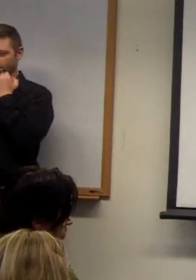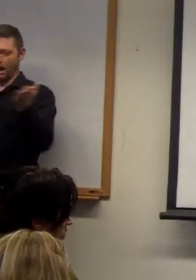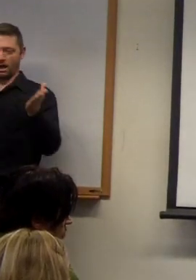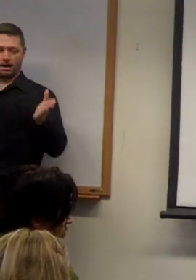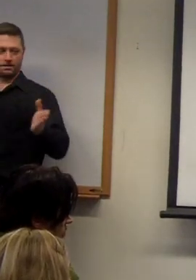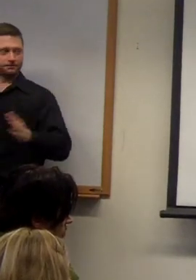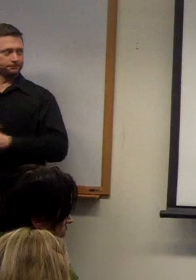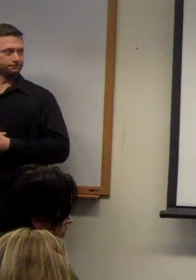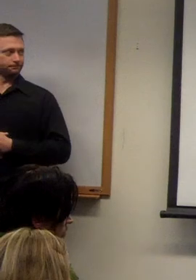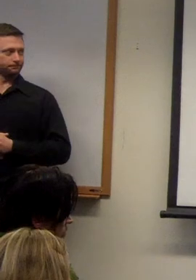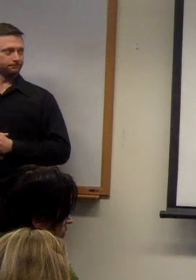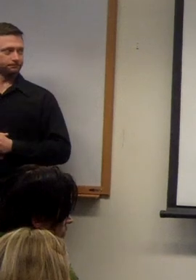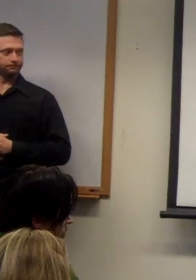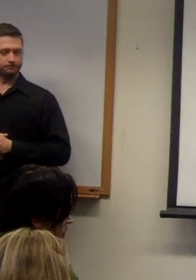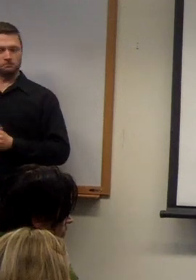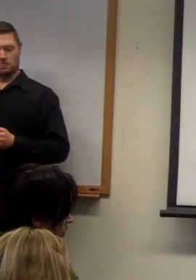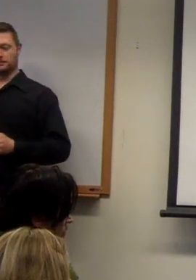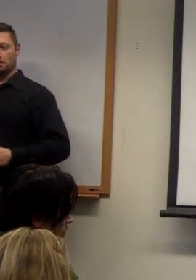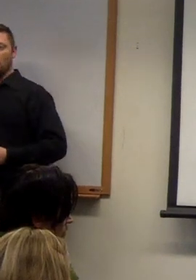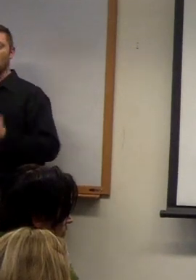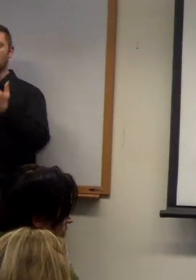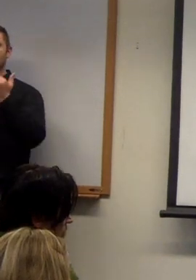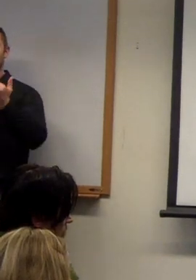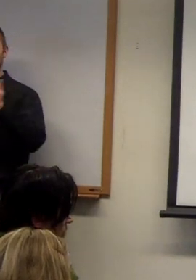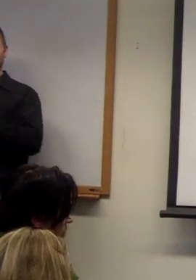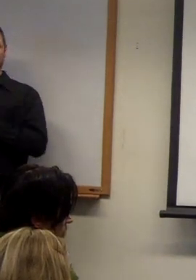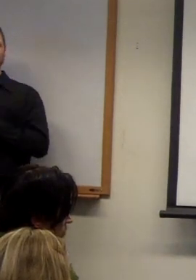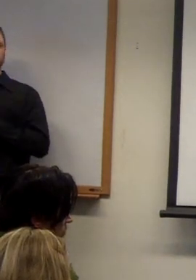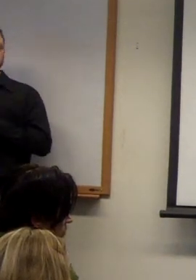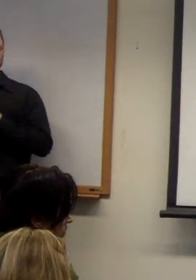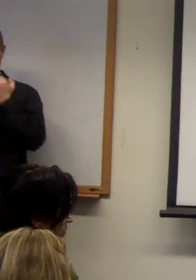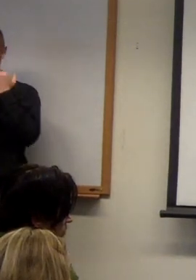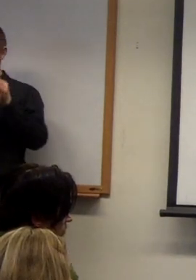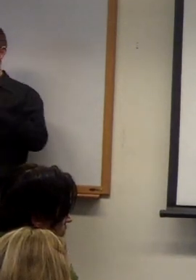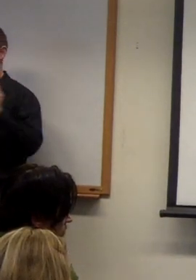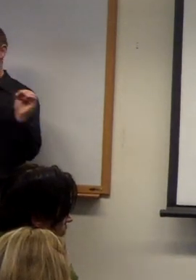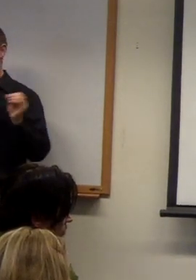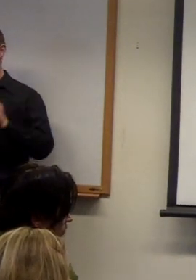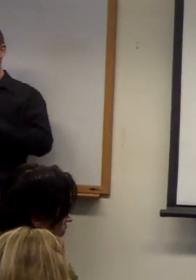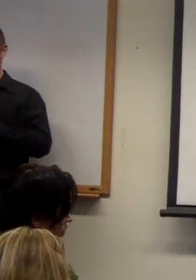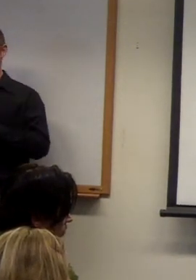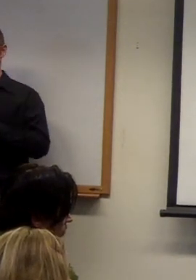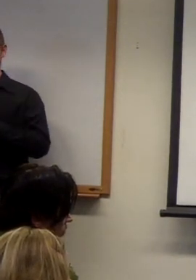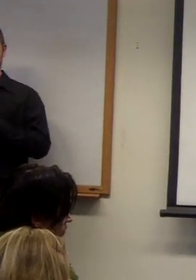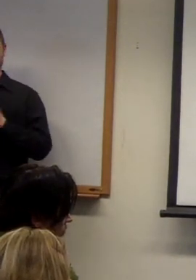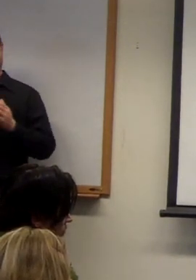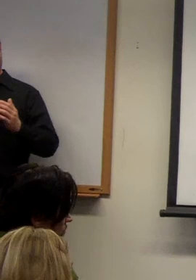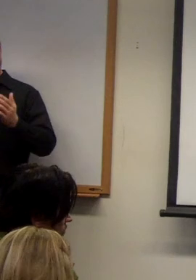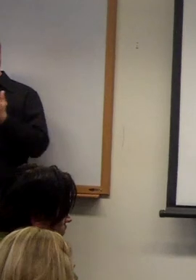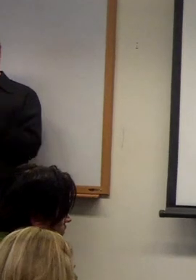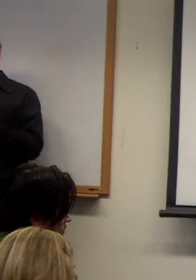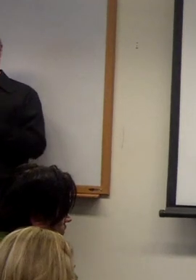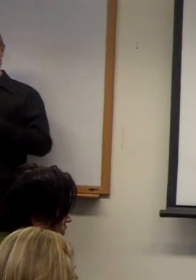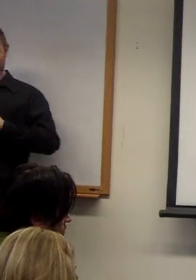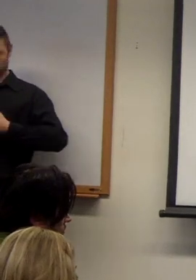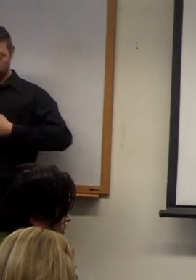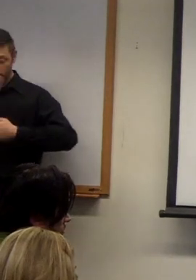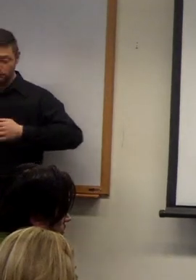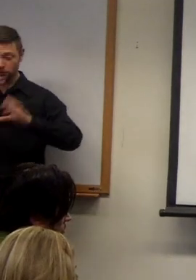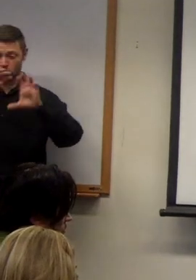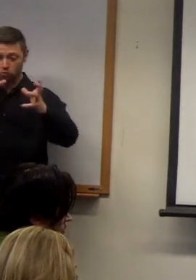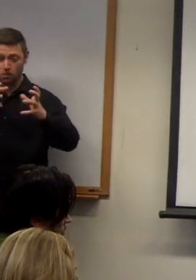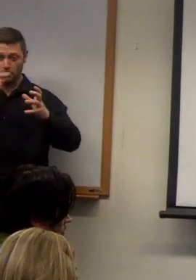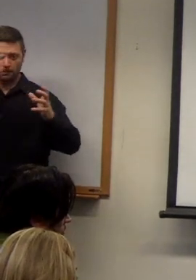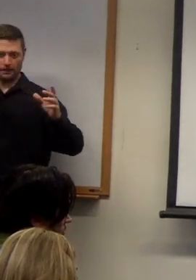assumption that no one gives a fuck about black people. And I swear that I truly believe to a significant extent that even black people don't seem to